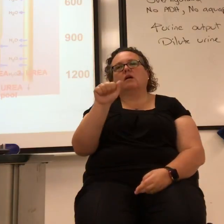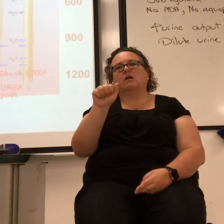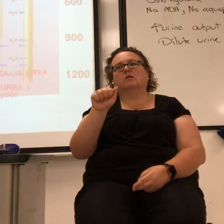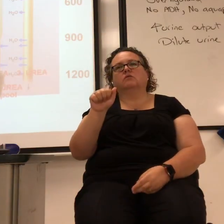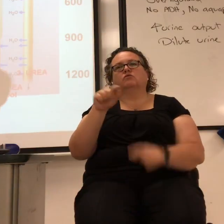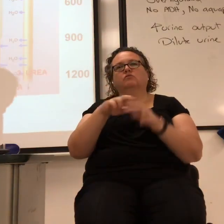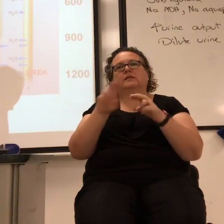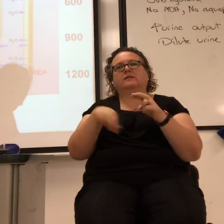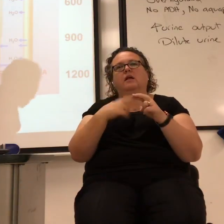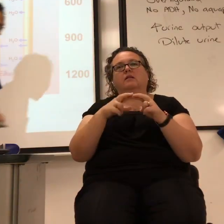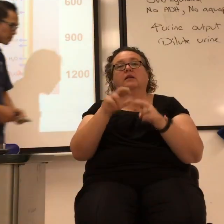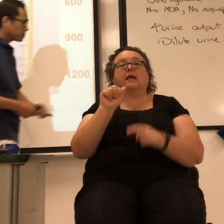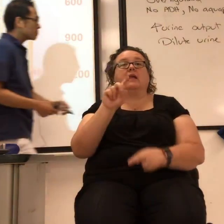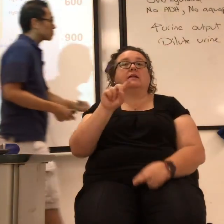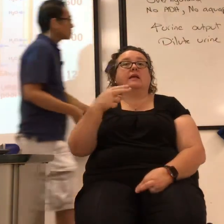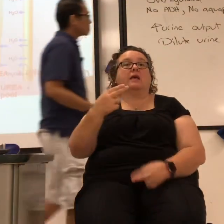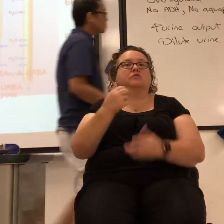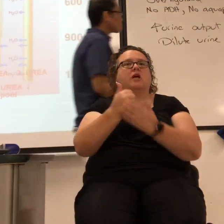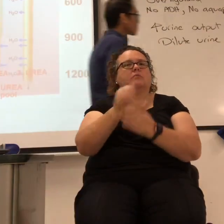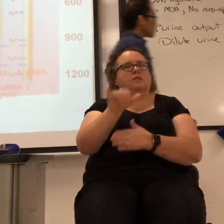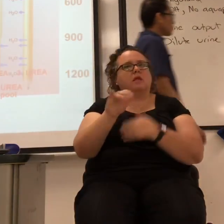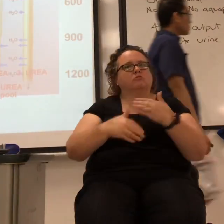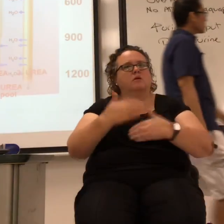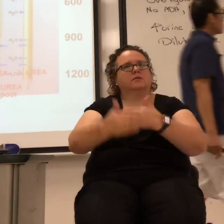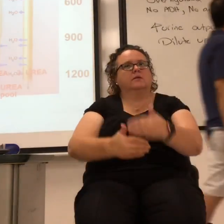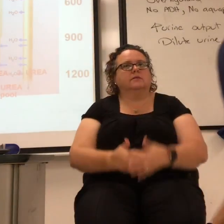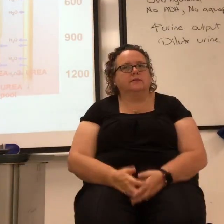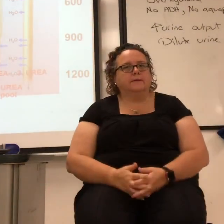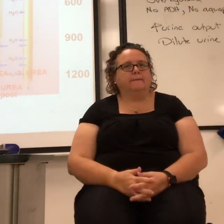ADH helps this.